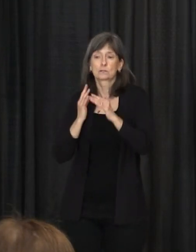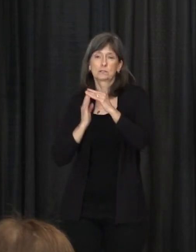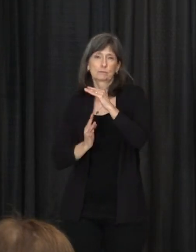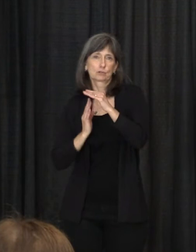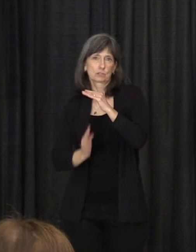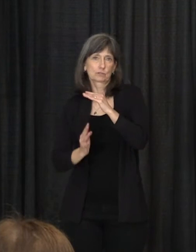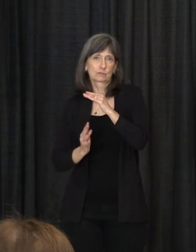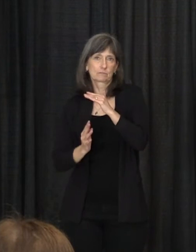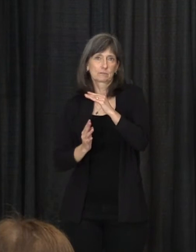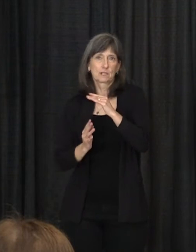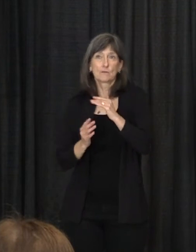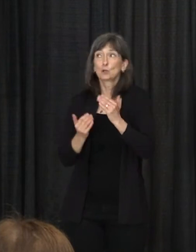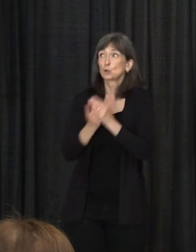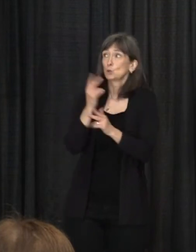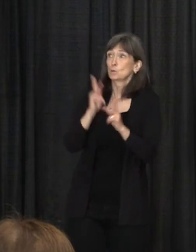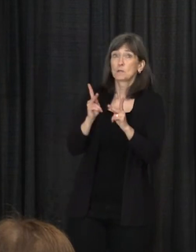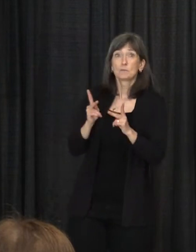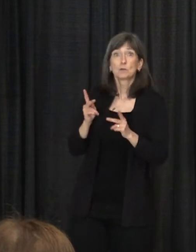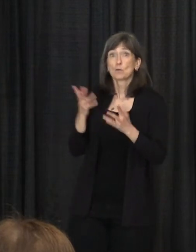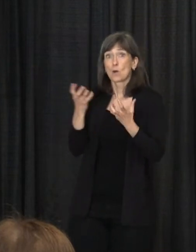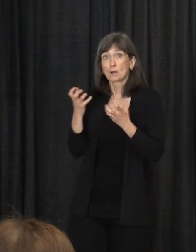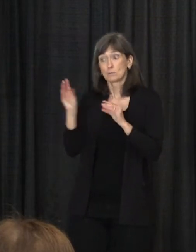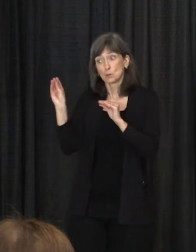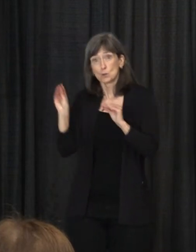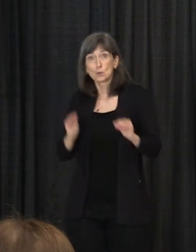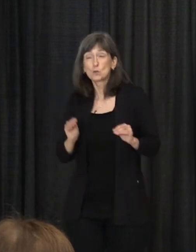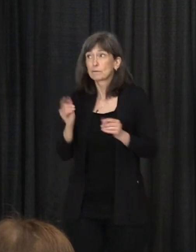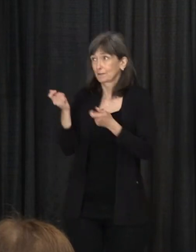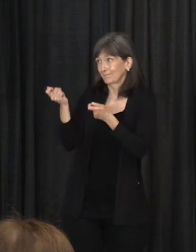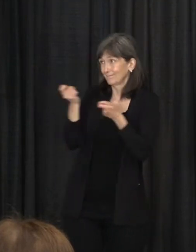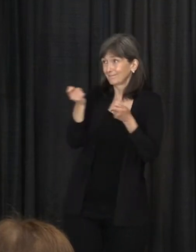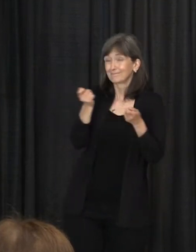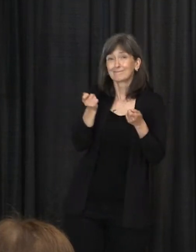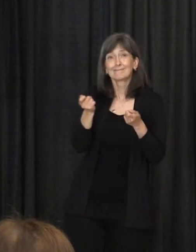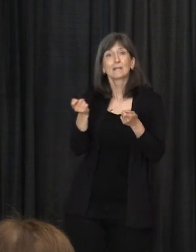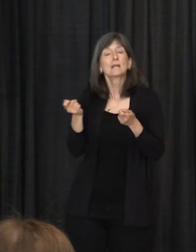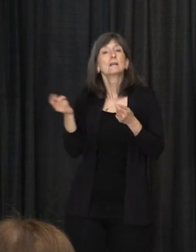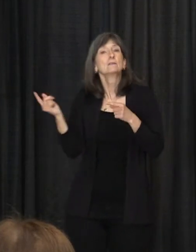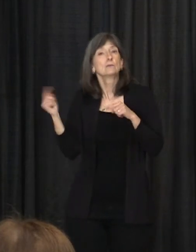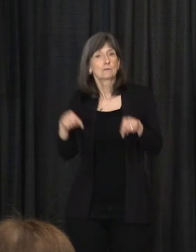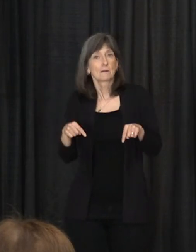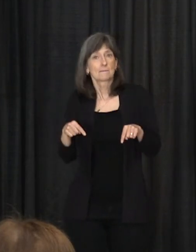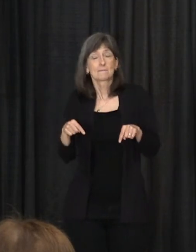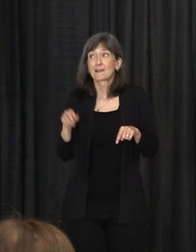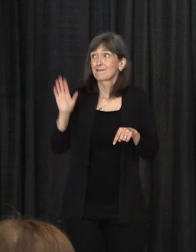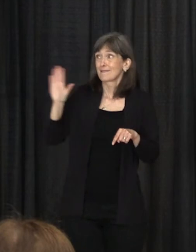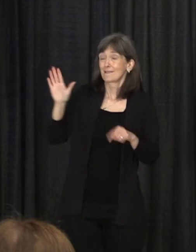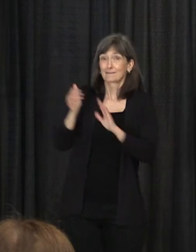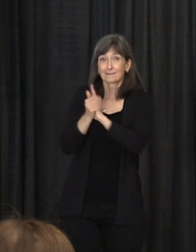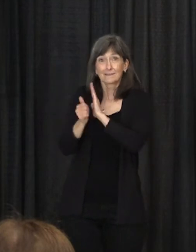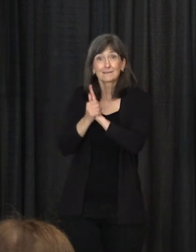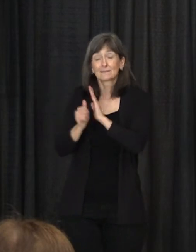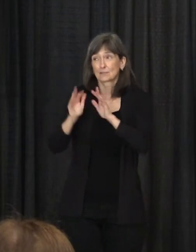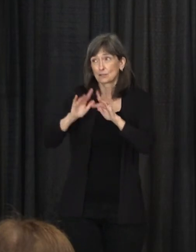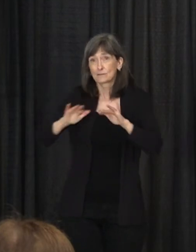newcomers and the skills and the talents and the diversity that they provide each and every one of us is essential. It is